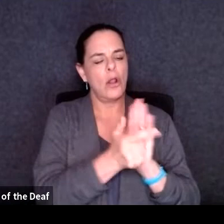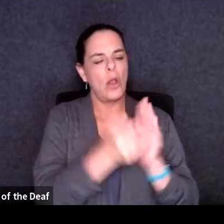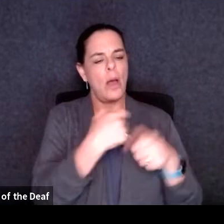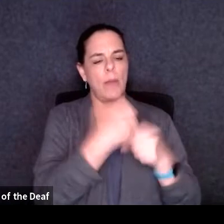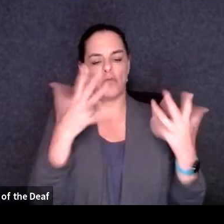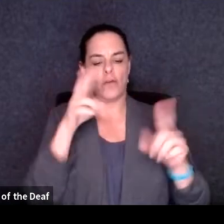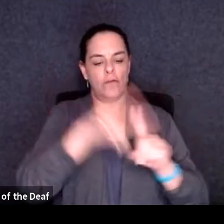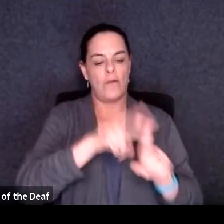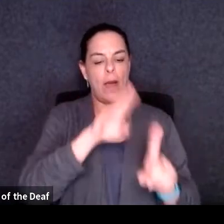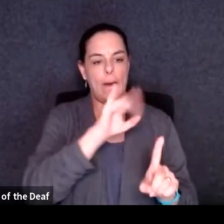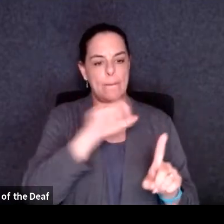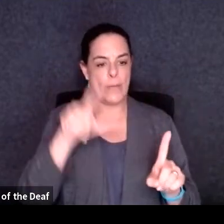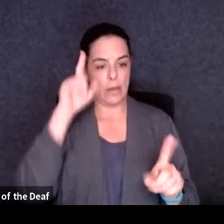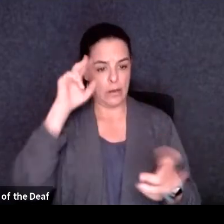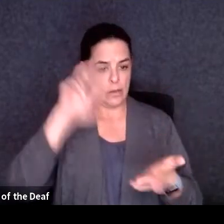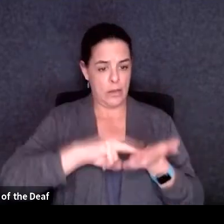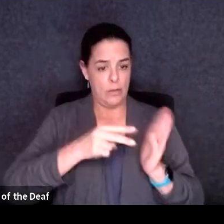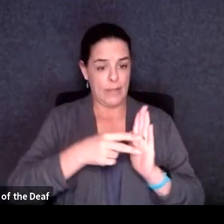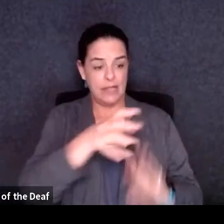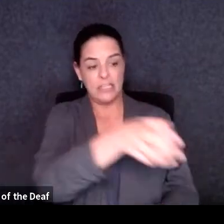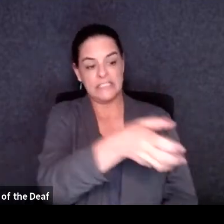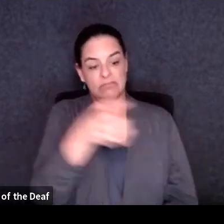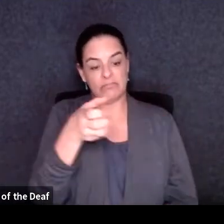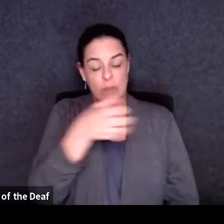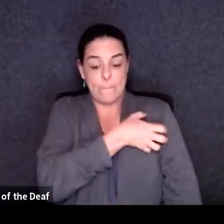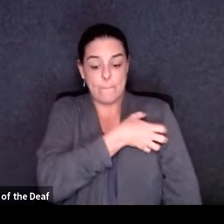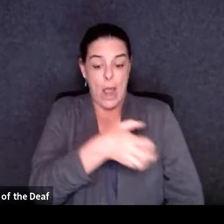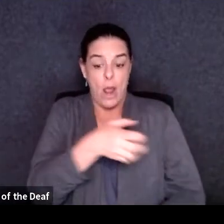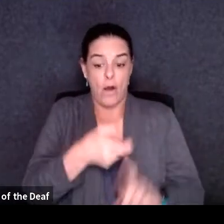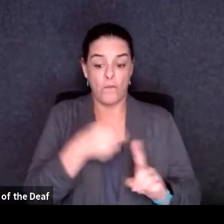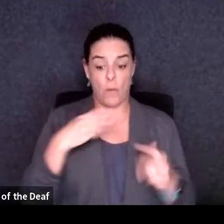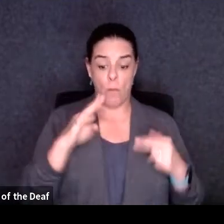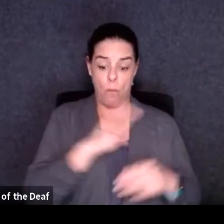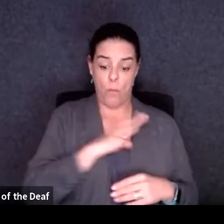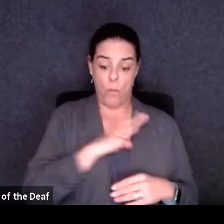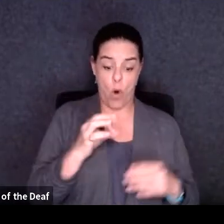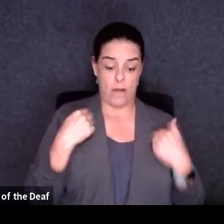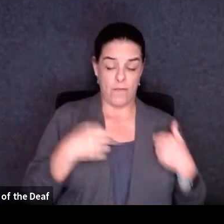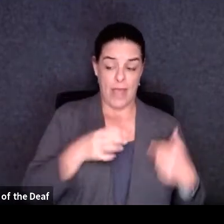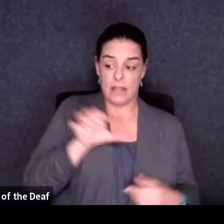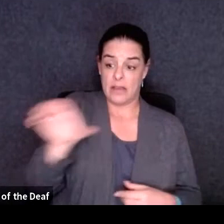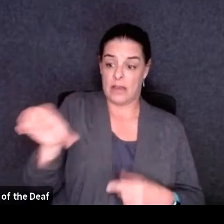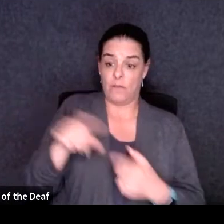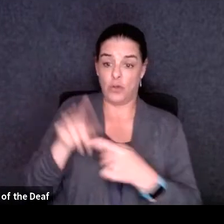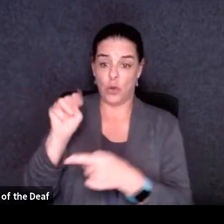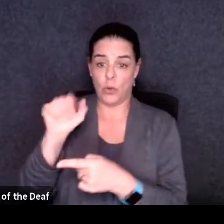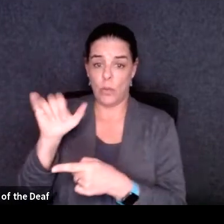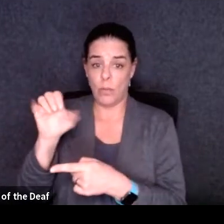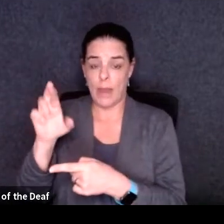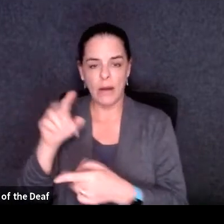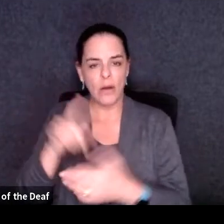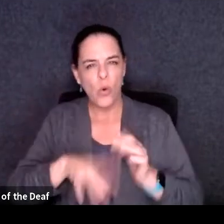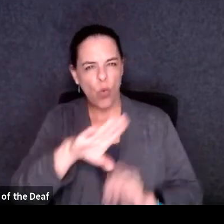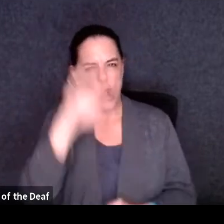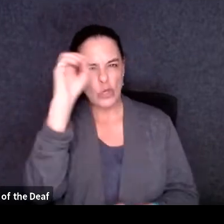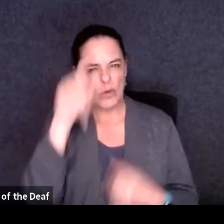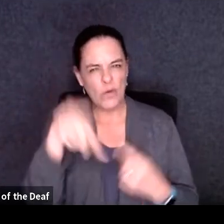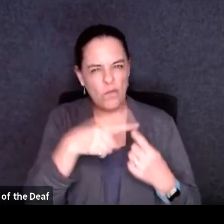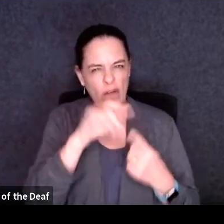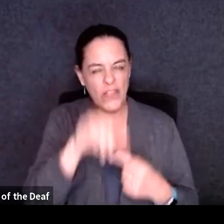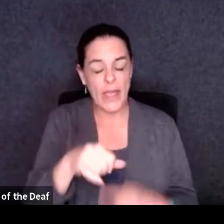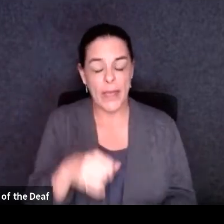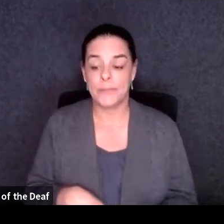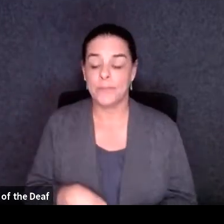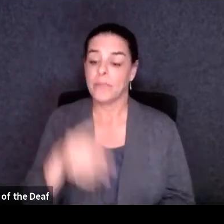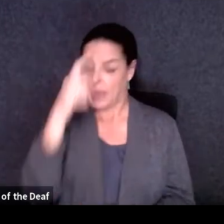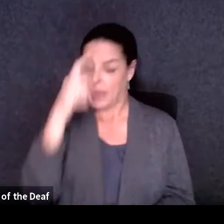bill intended to take power from the Board of Health and give it to the mayor. What is your take on that? I think we've said before many times